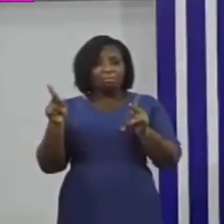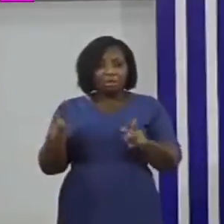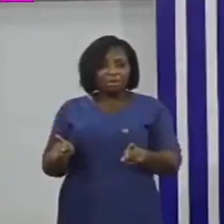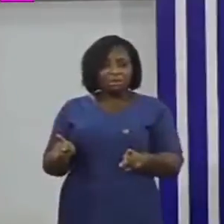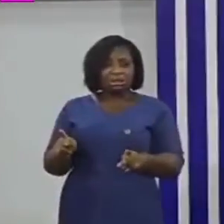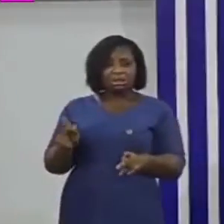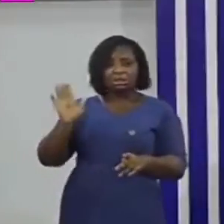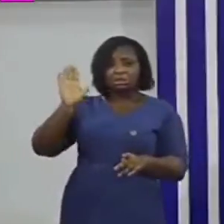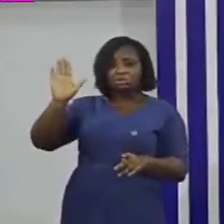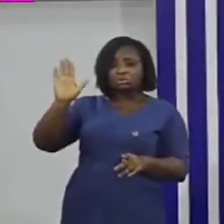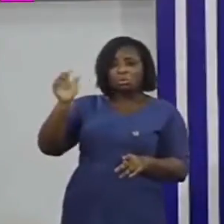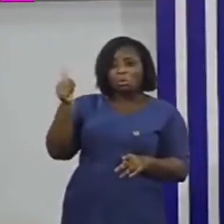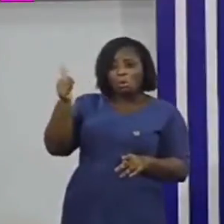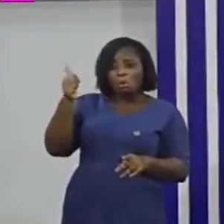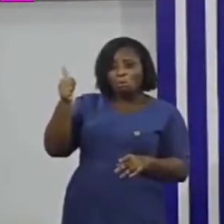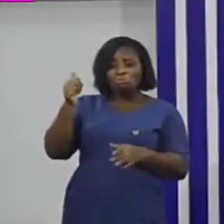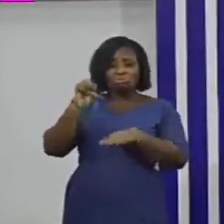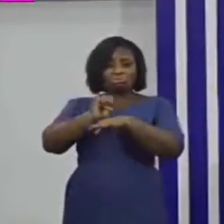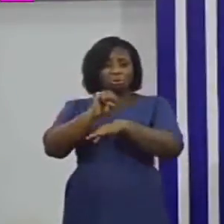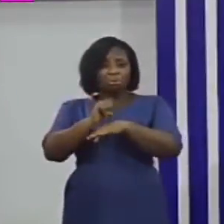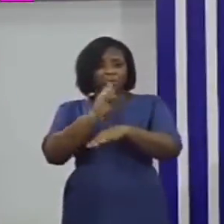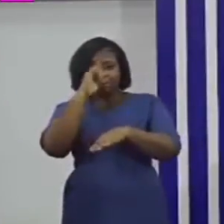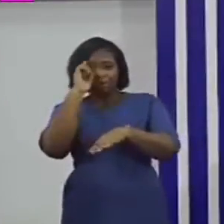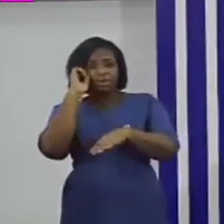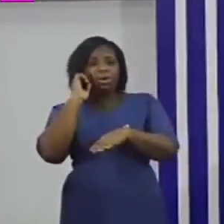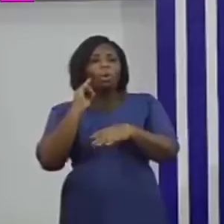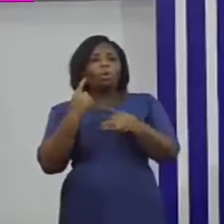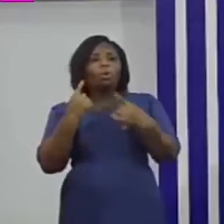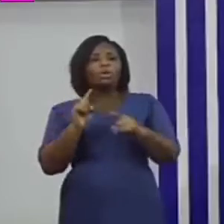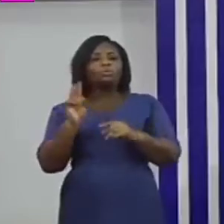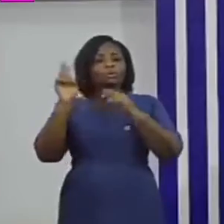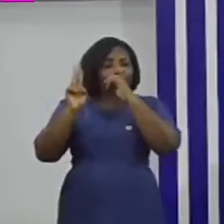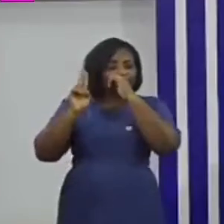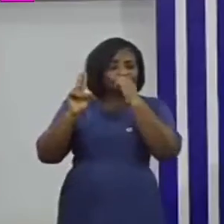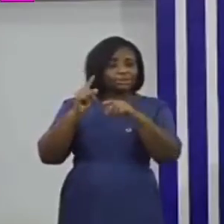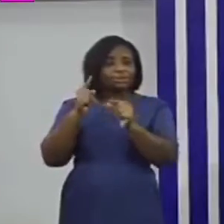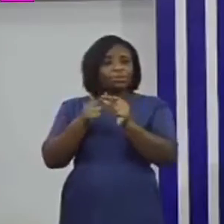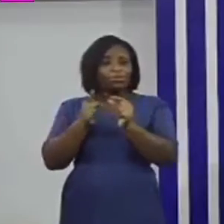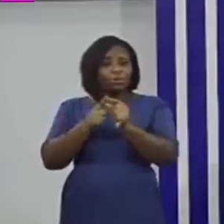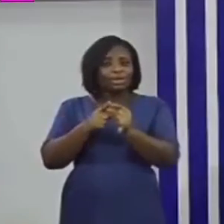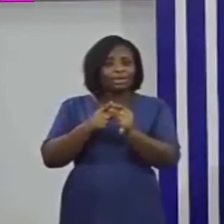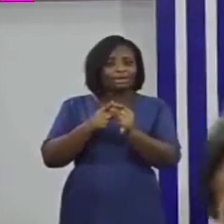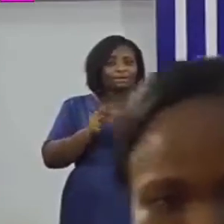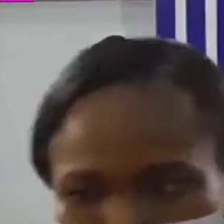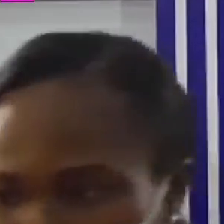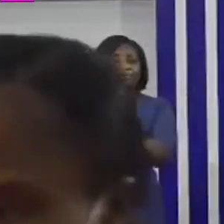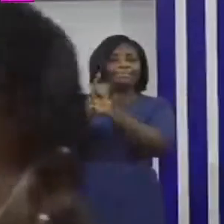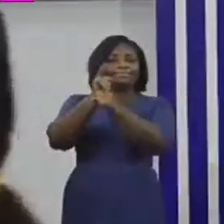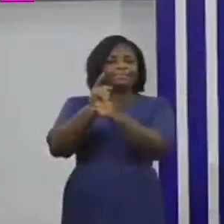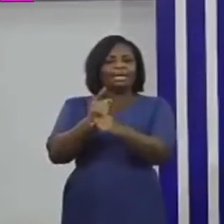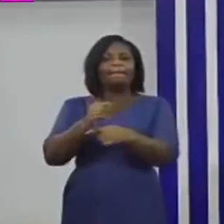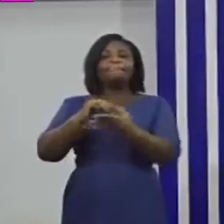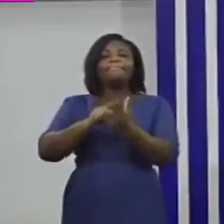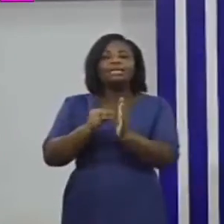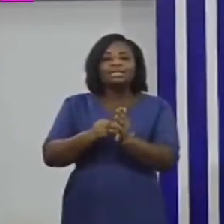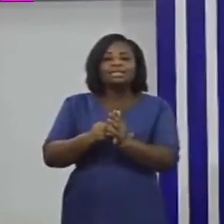his whole-time employment. And when we use the word haste, and our agenda sensitive, it means